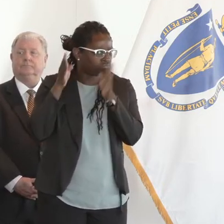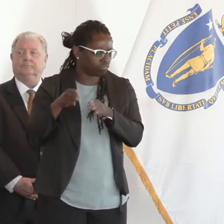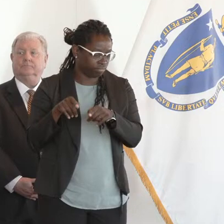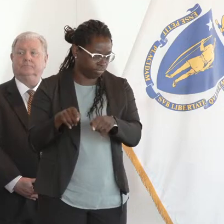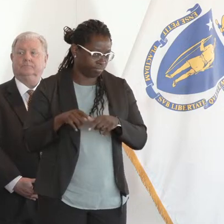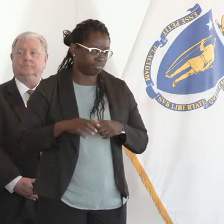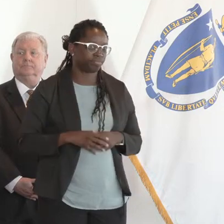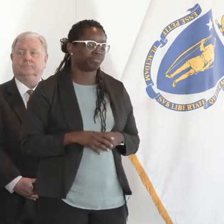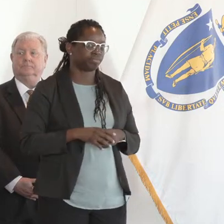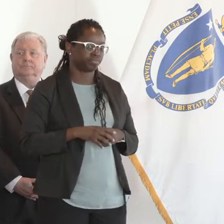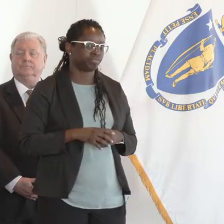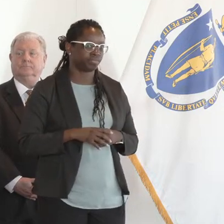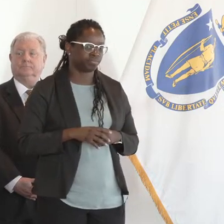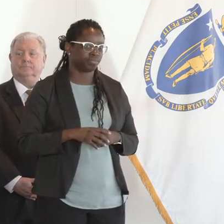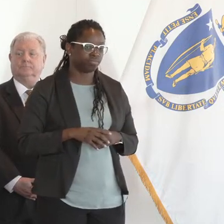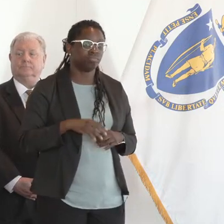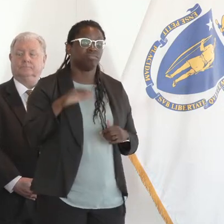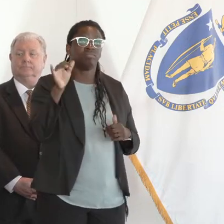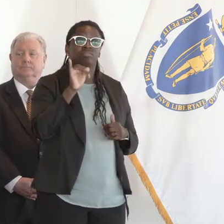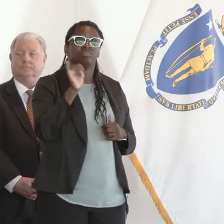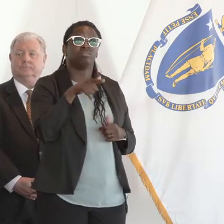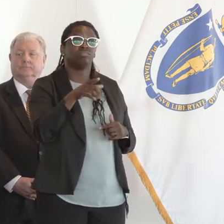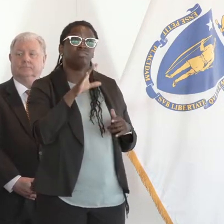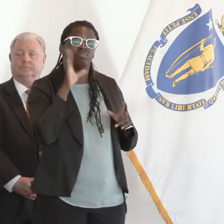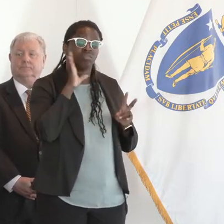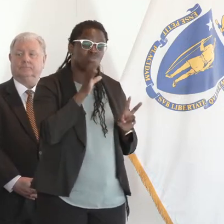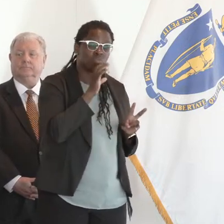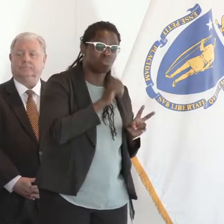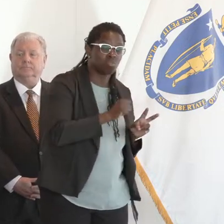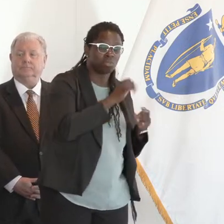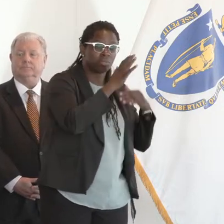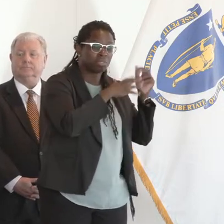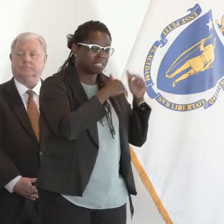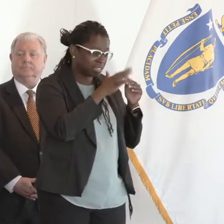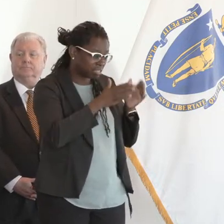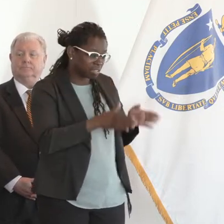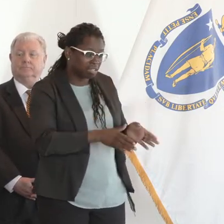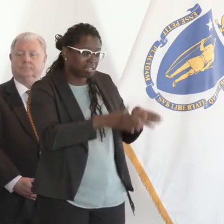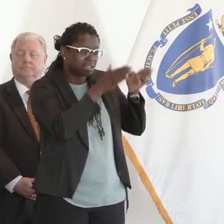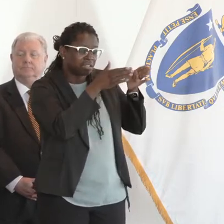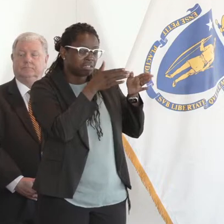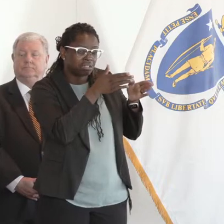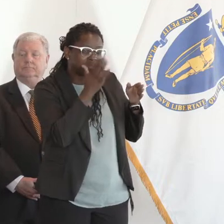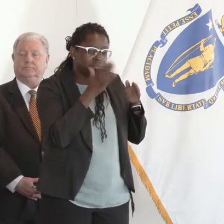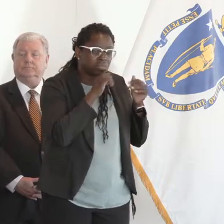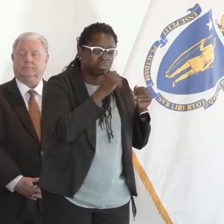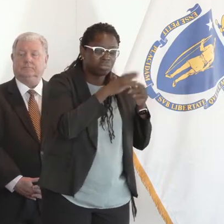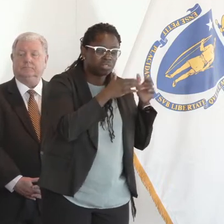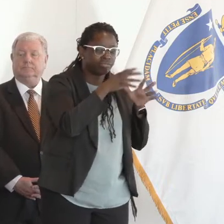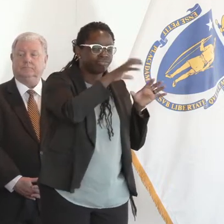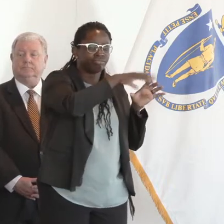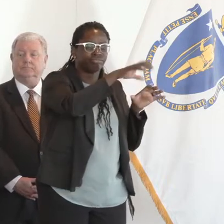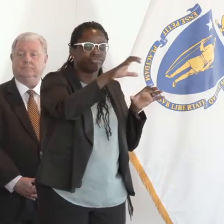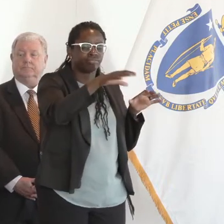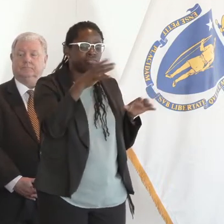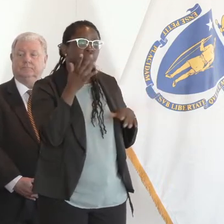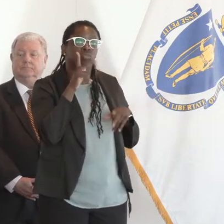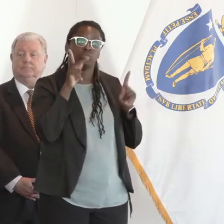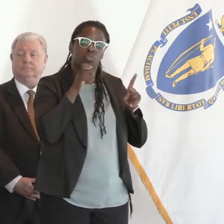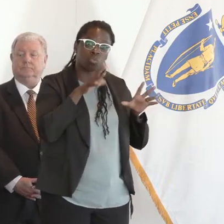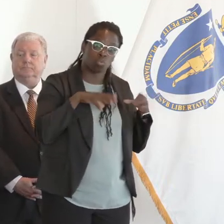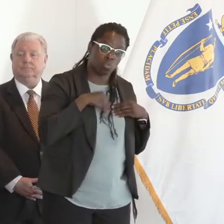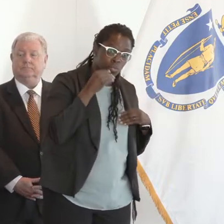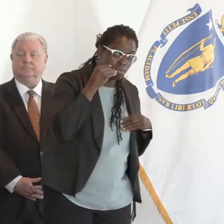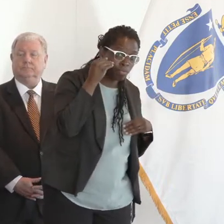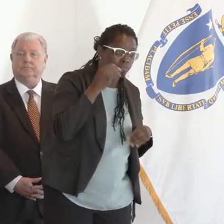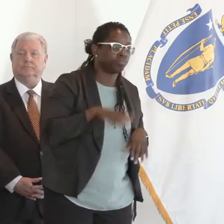older residential housing stock property owners of small multifamily homes, affordable housing units, and